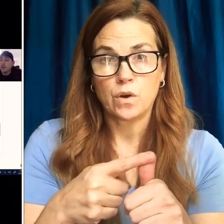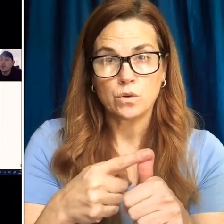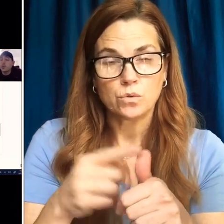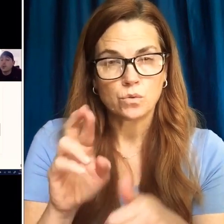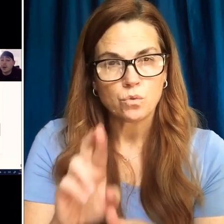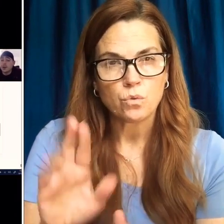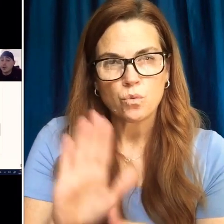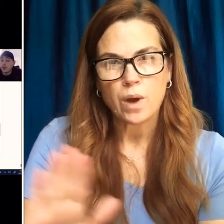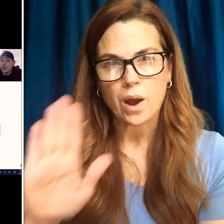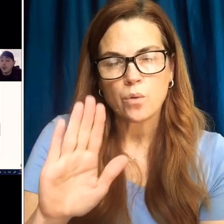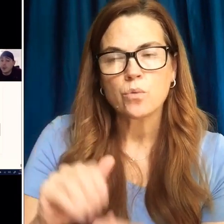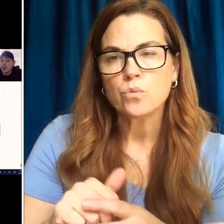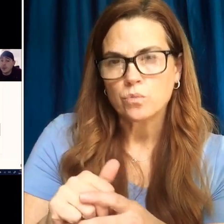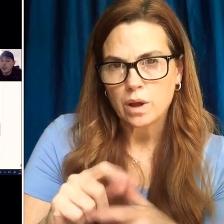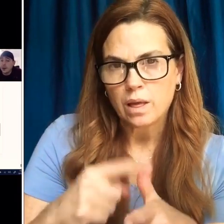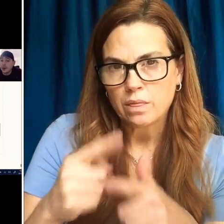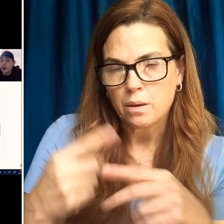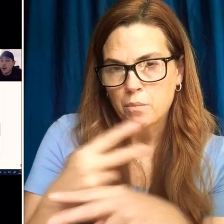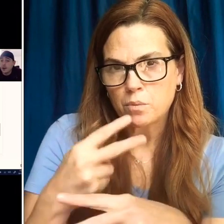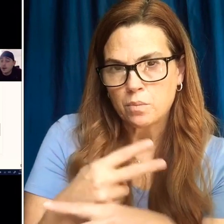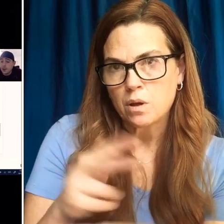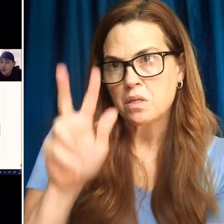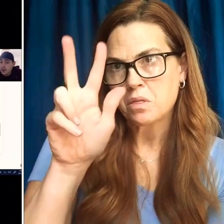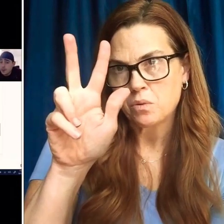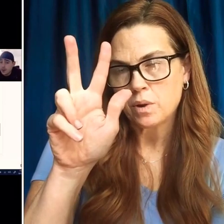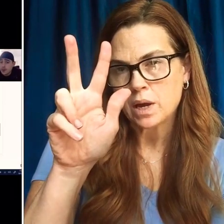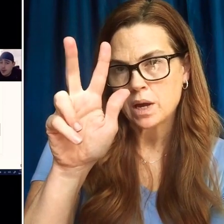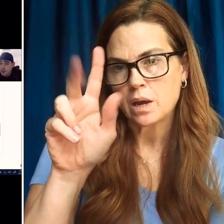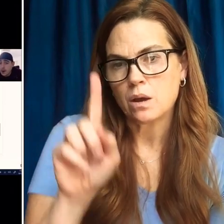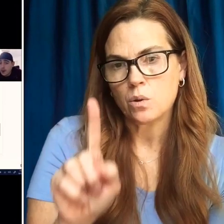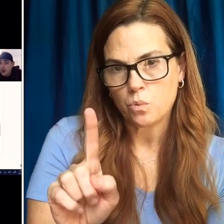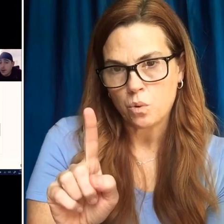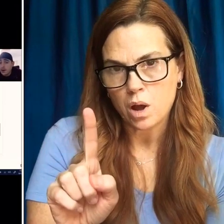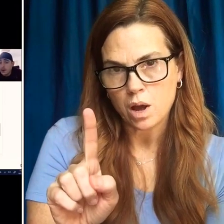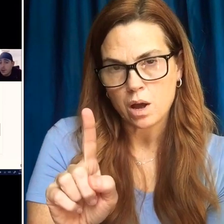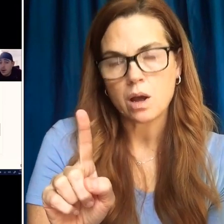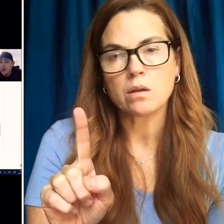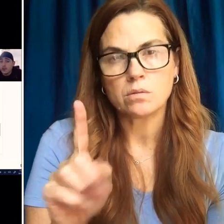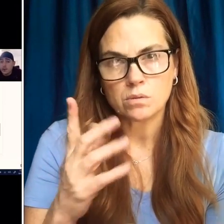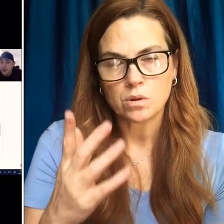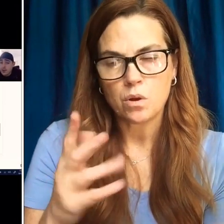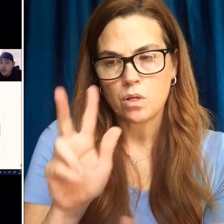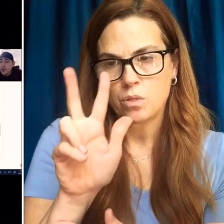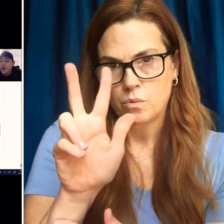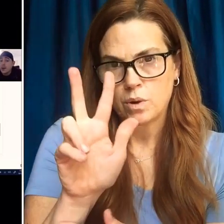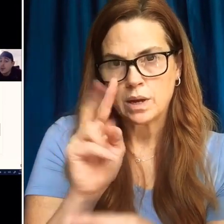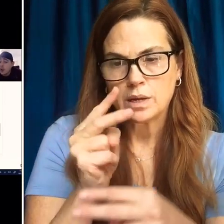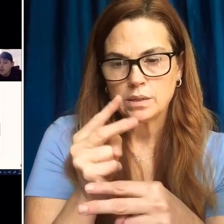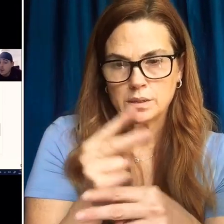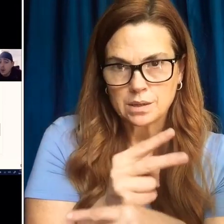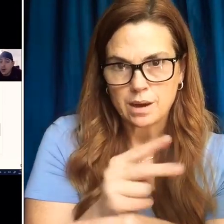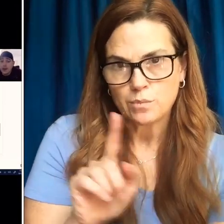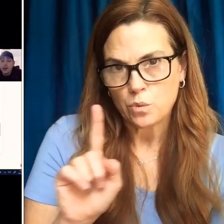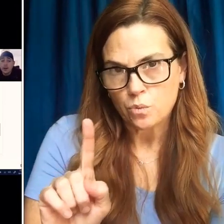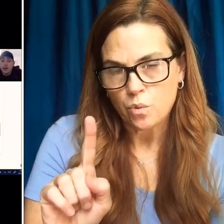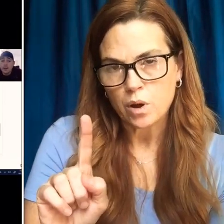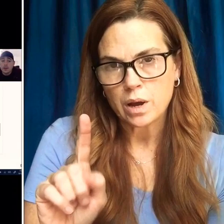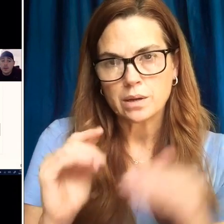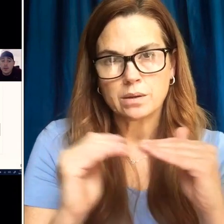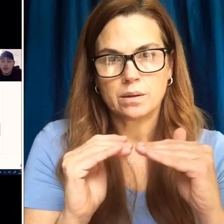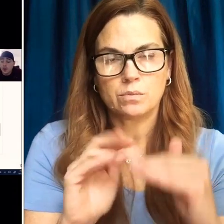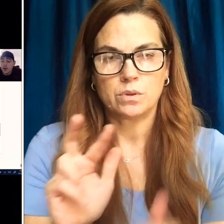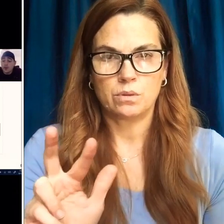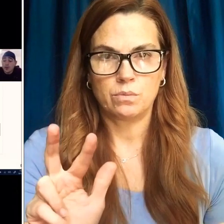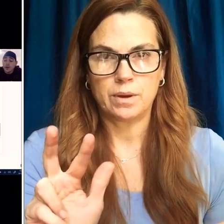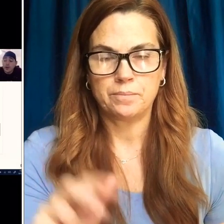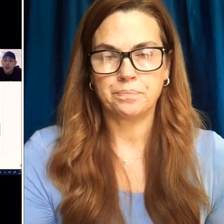factors and then multiply. So my first factor I rounded to 3, my second factor I rounded to 1, so 3 times 1 is